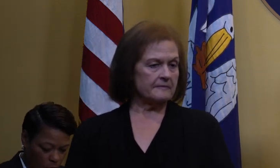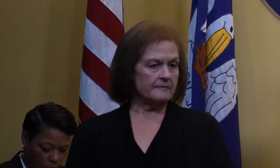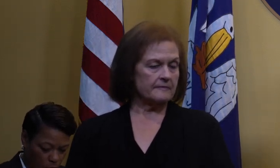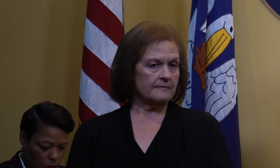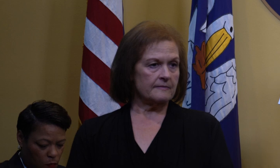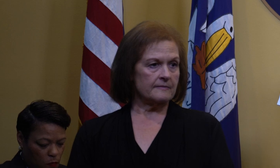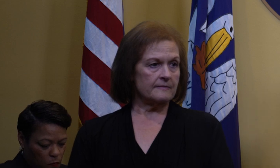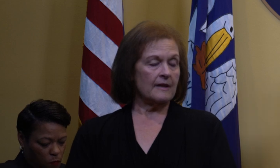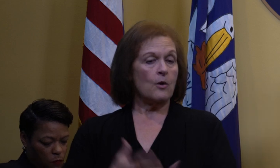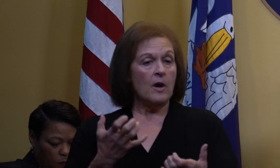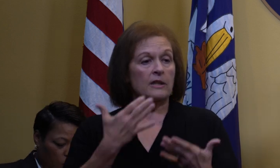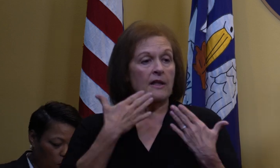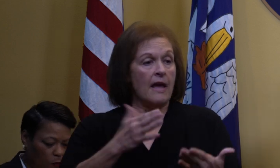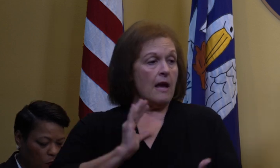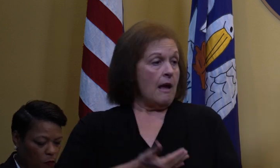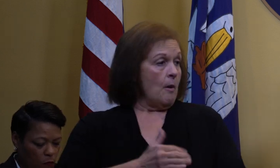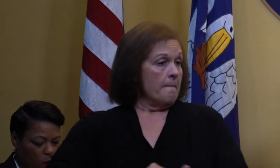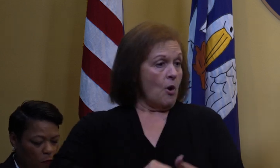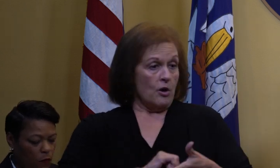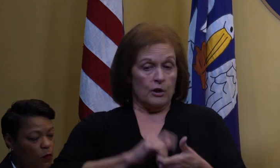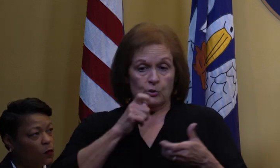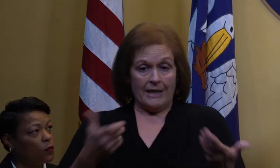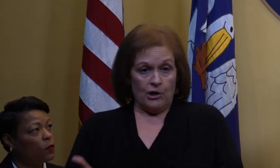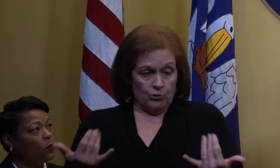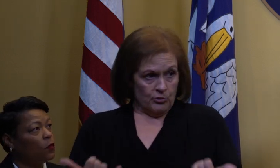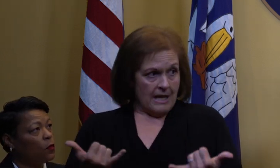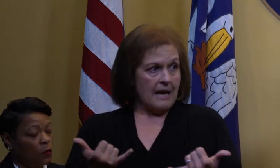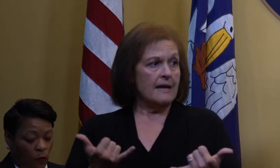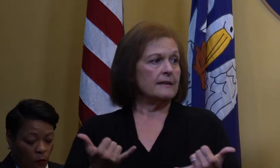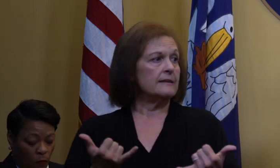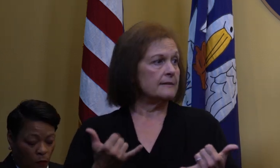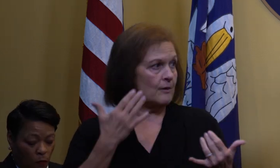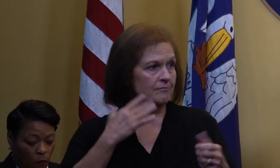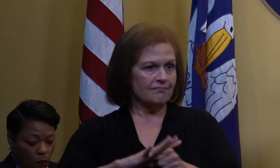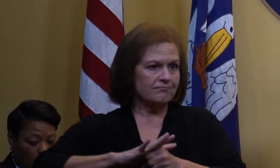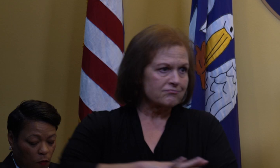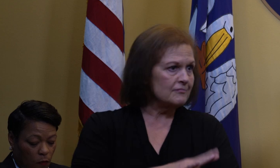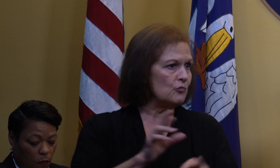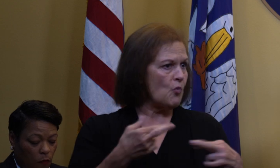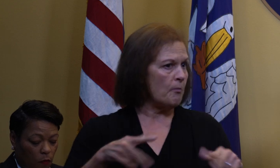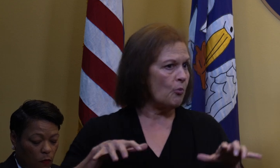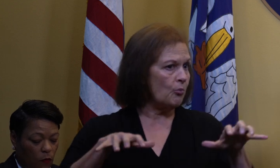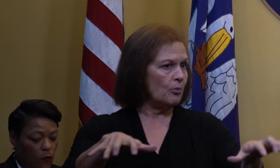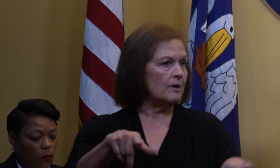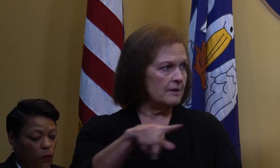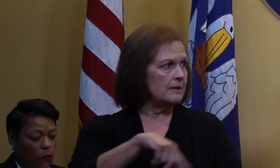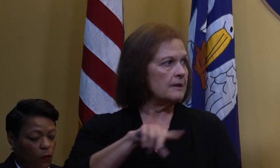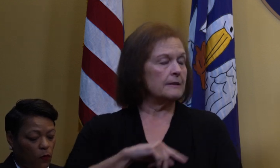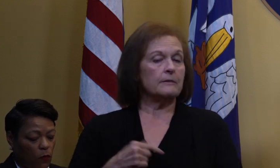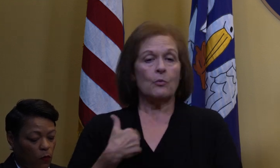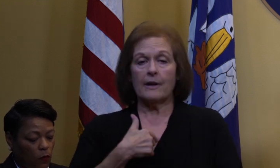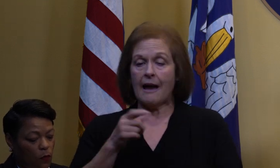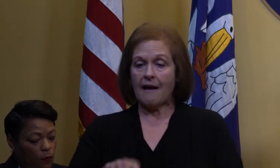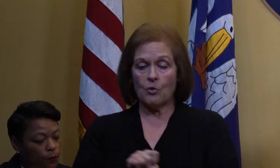I'd like to start by thanking all the partners who are with us here today. Obviously, very full room. It really, we